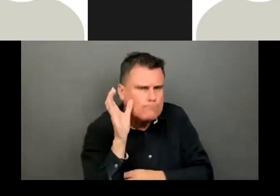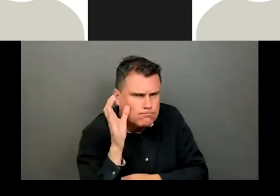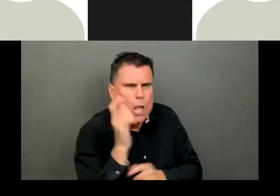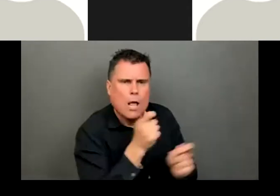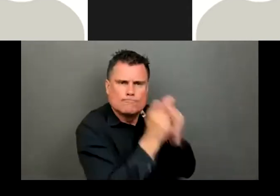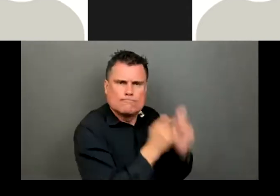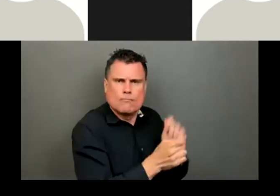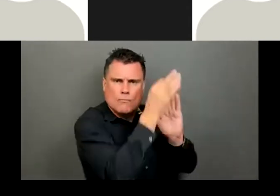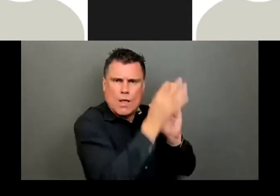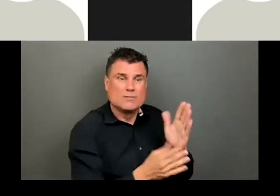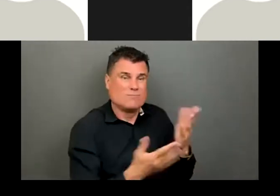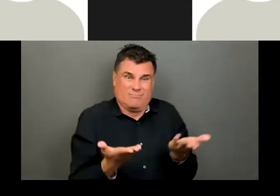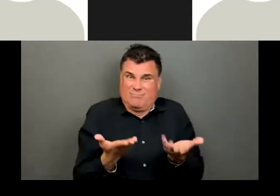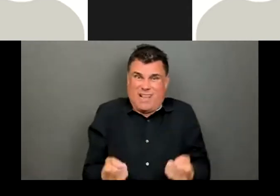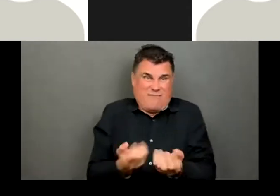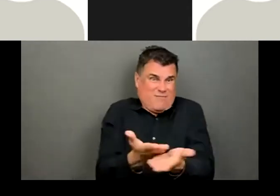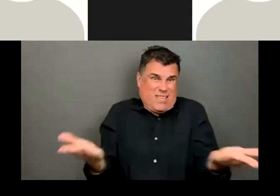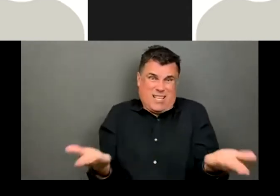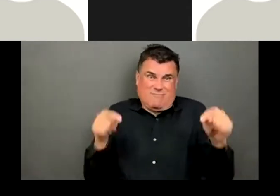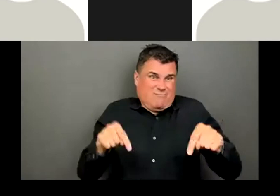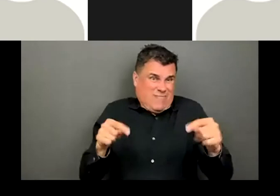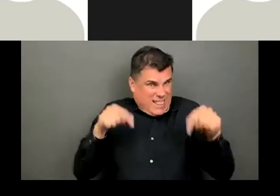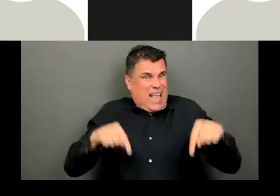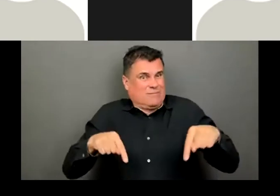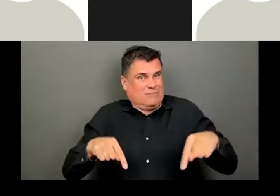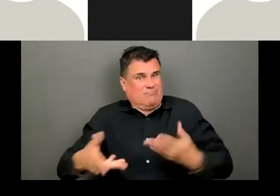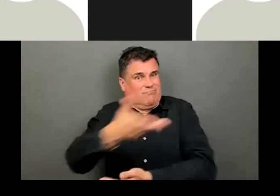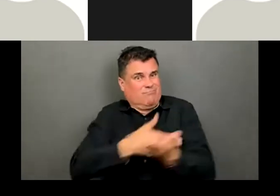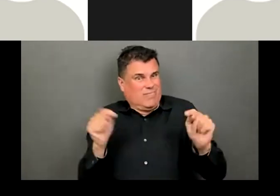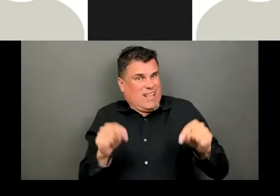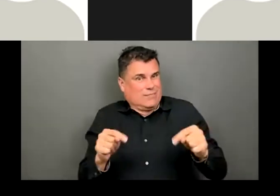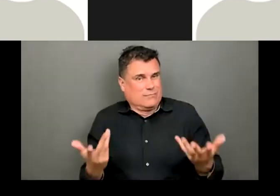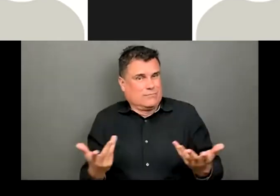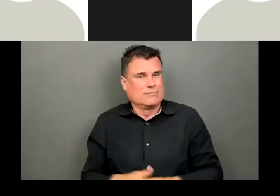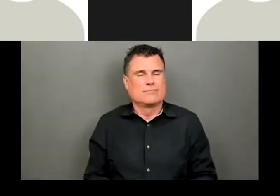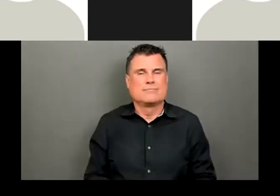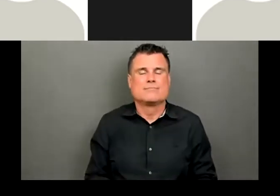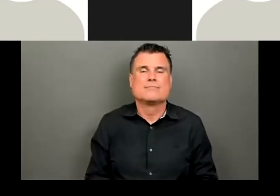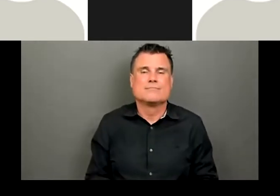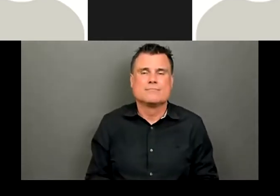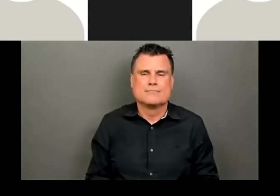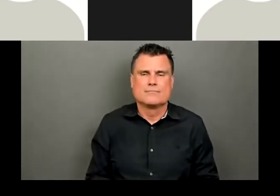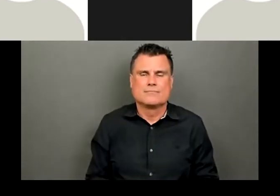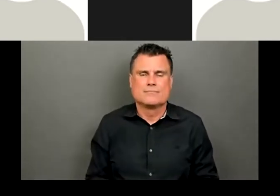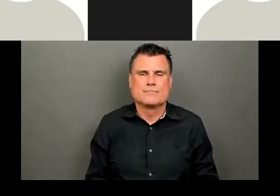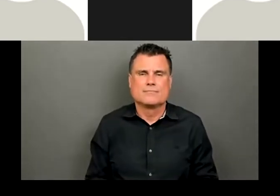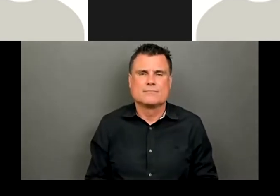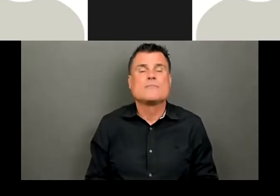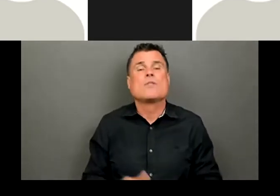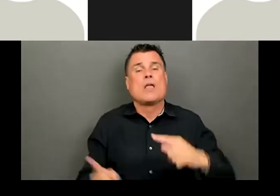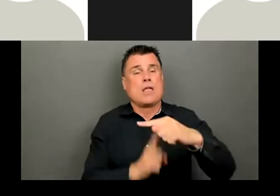discussion. Further to that, is it is important is that even for ensuring that there's resources available